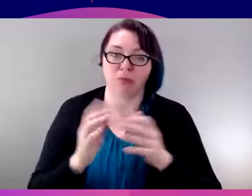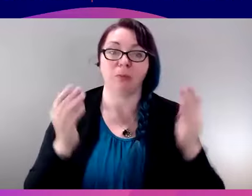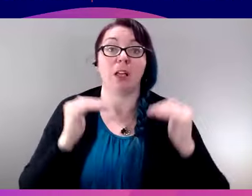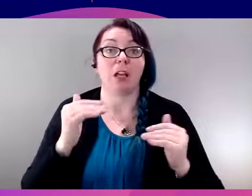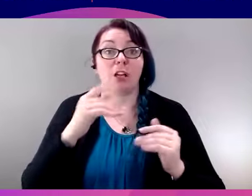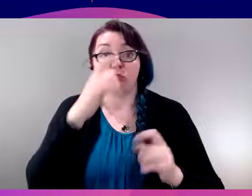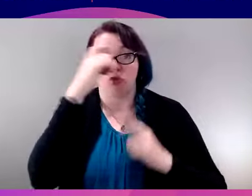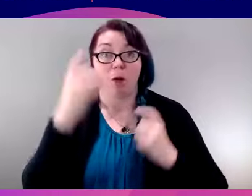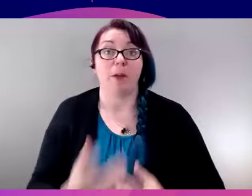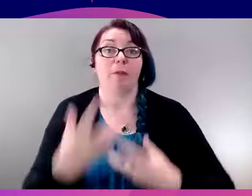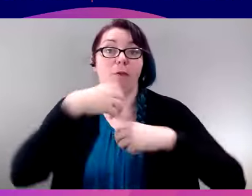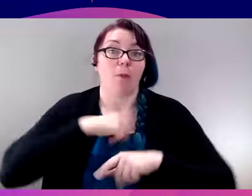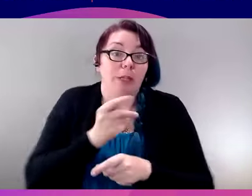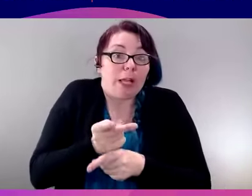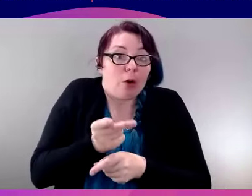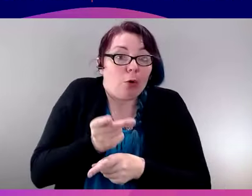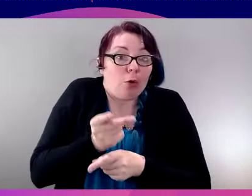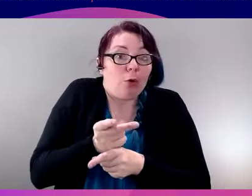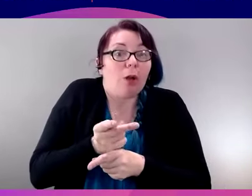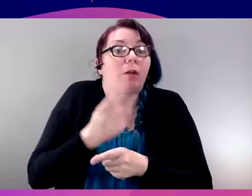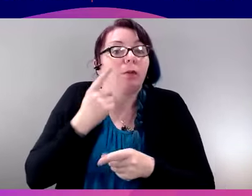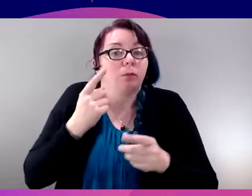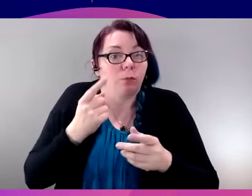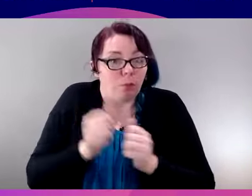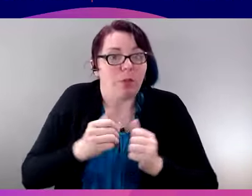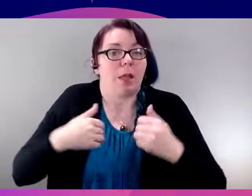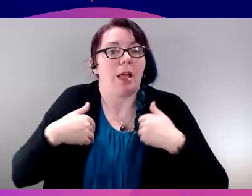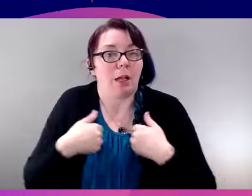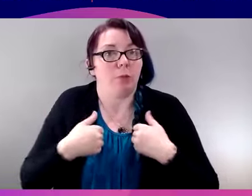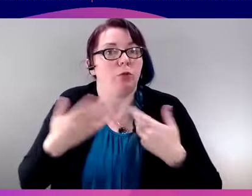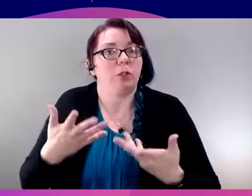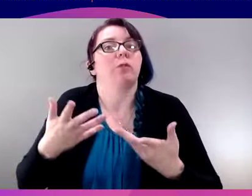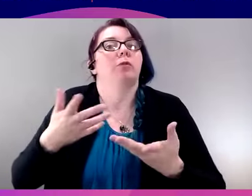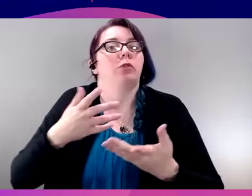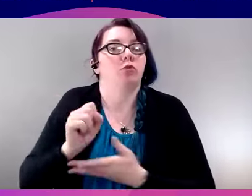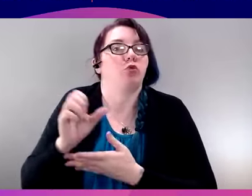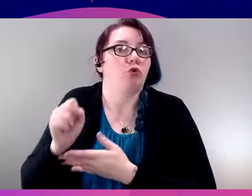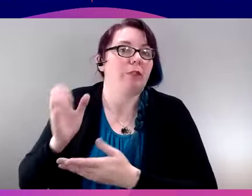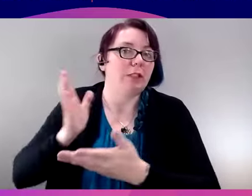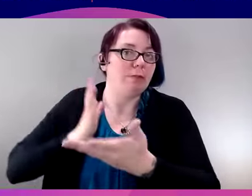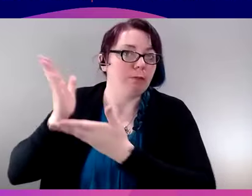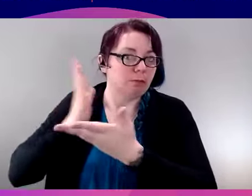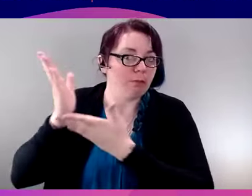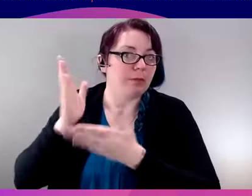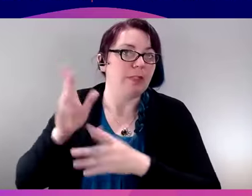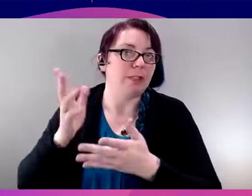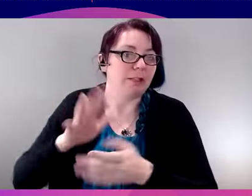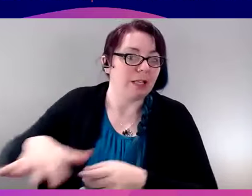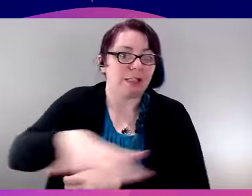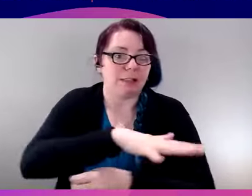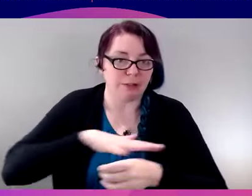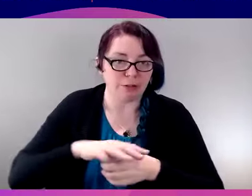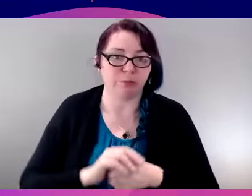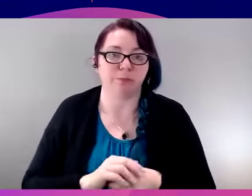supporting survivors with animals, trauma-informed care in animal service settings, supporting survivors with animals,